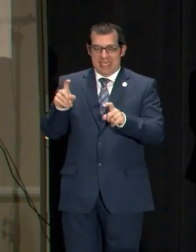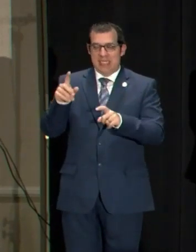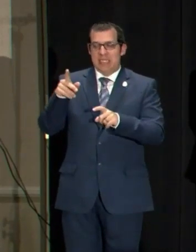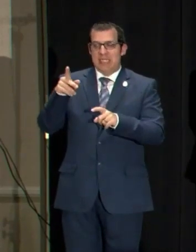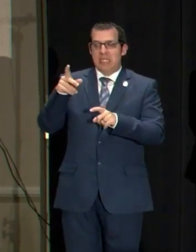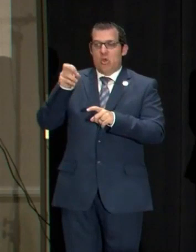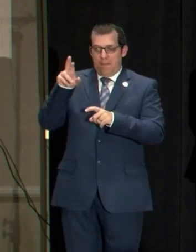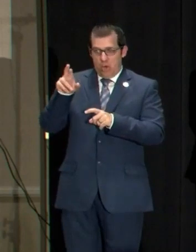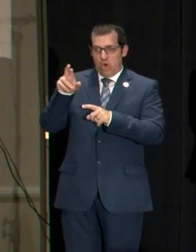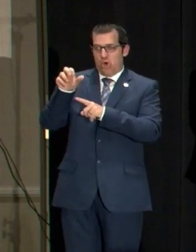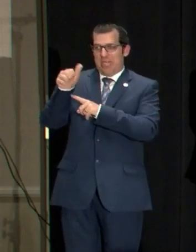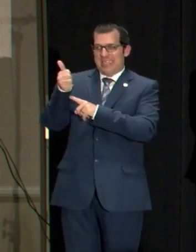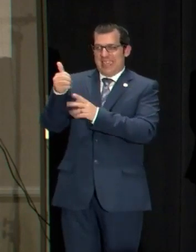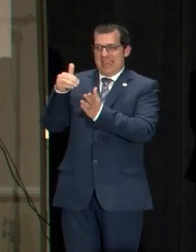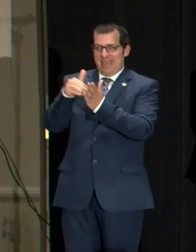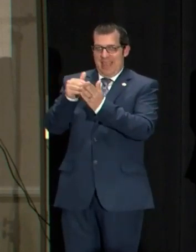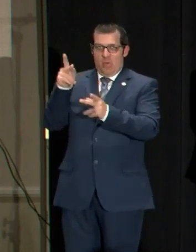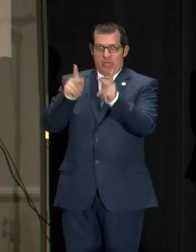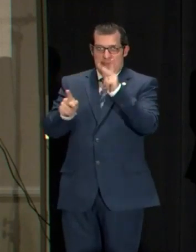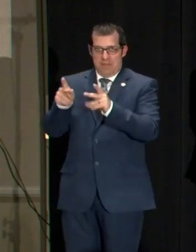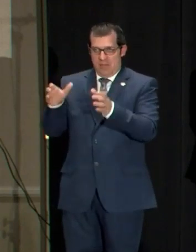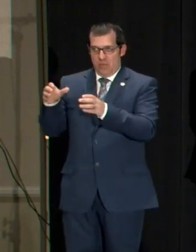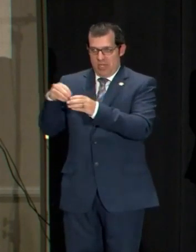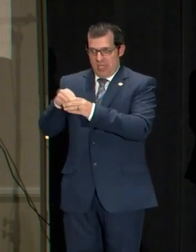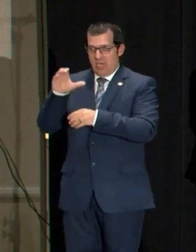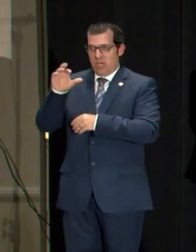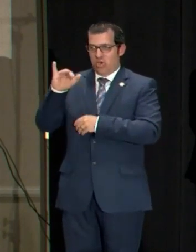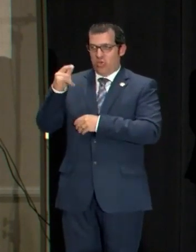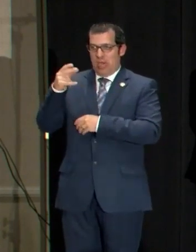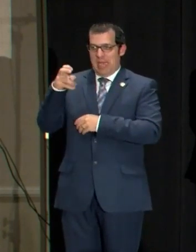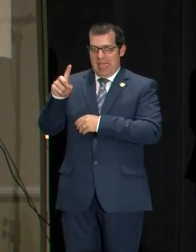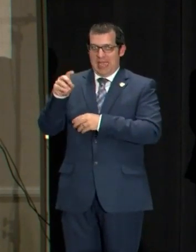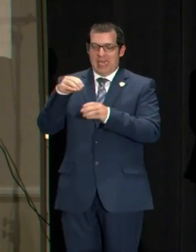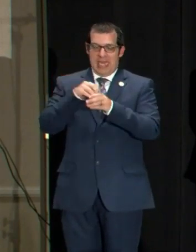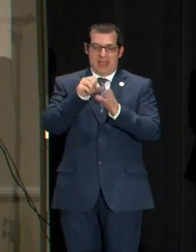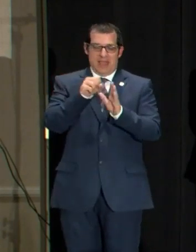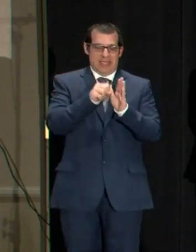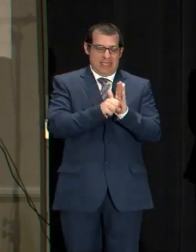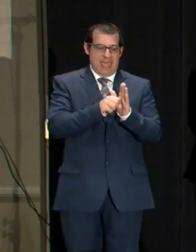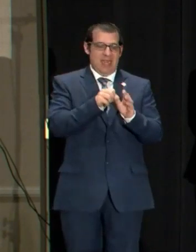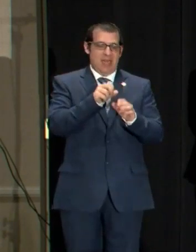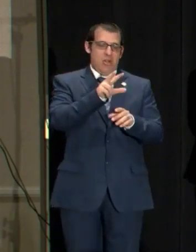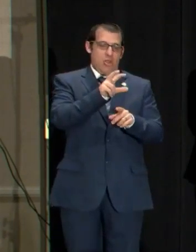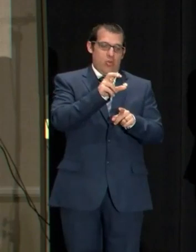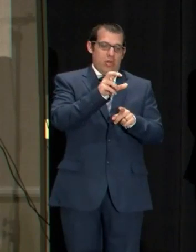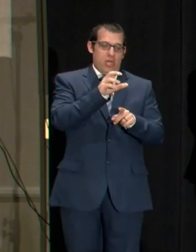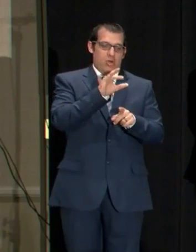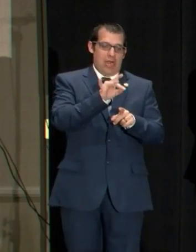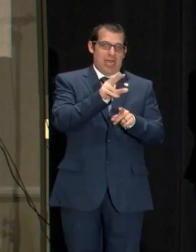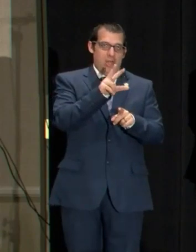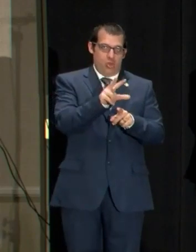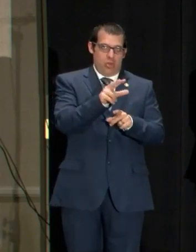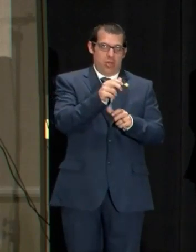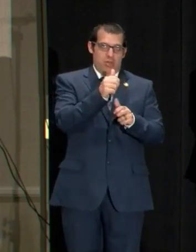per 10,000 population in Craighead County. In the state, it's been